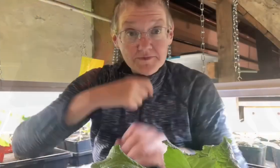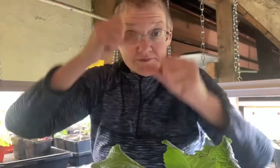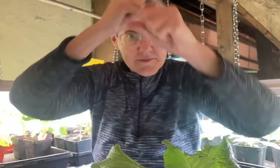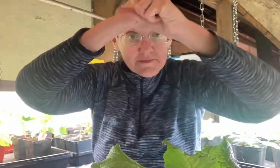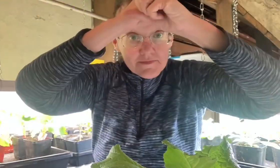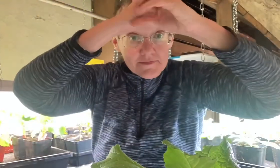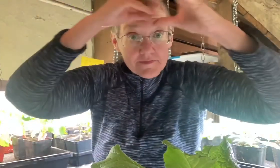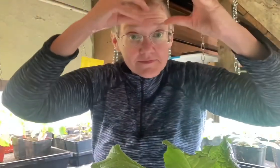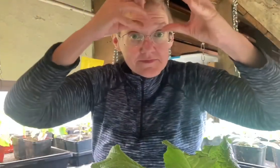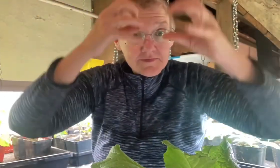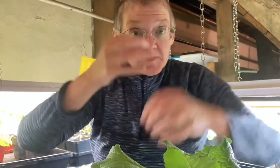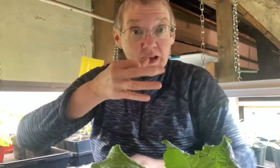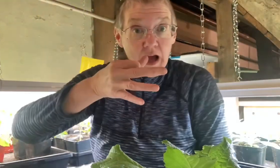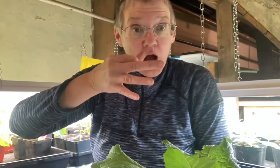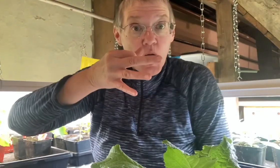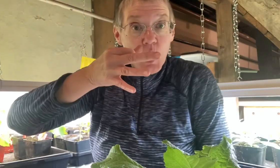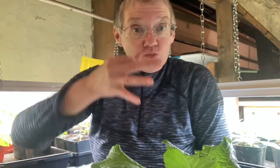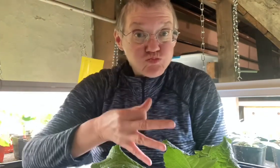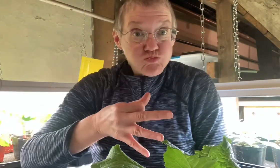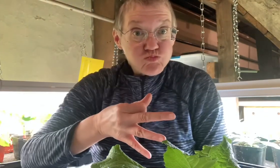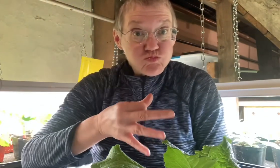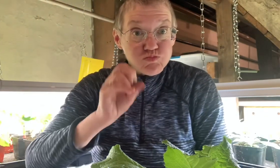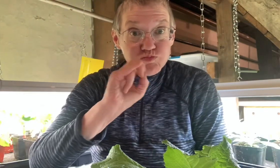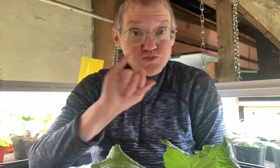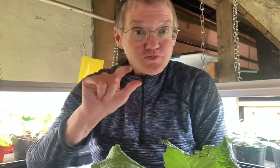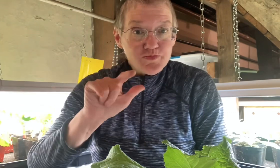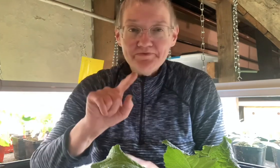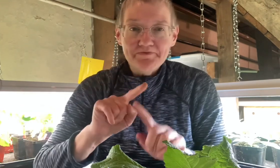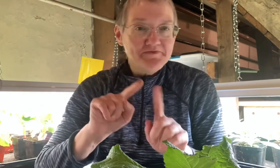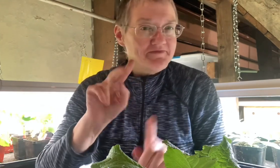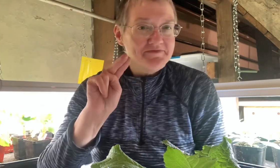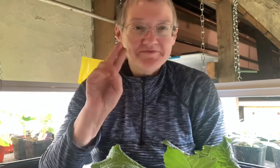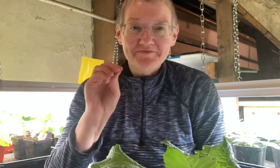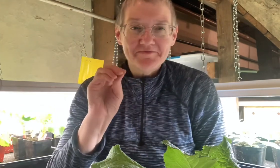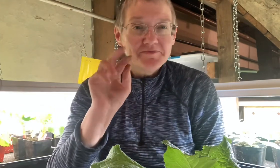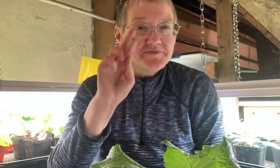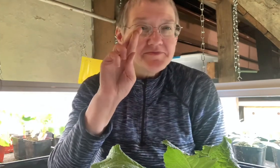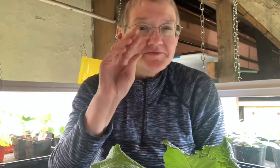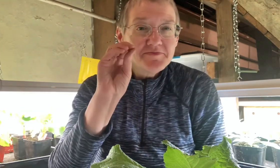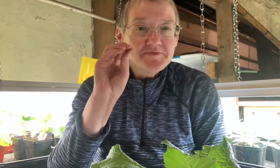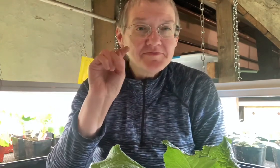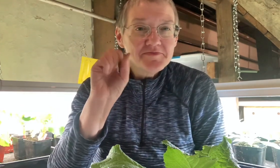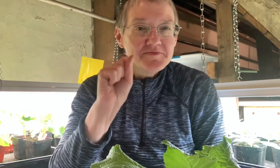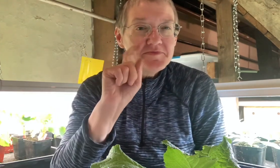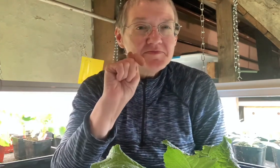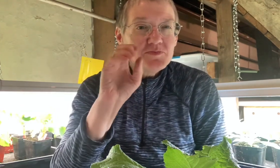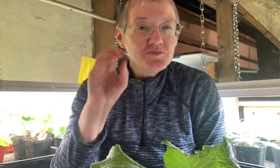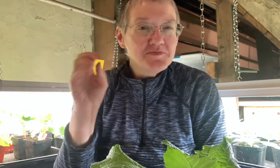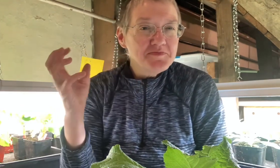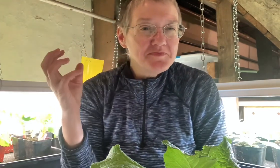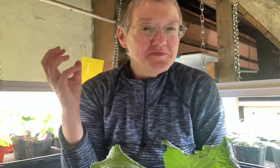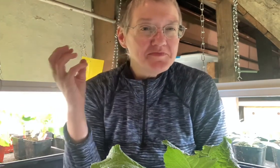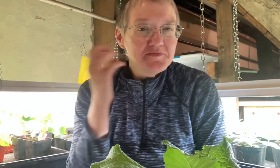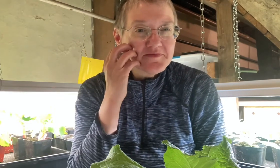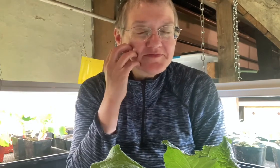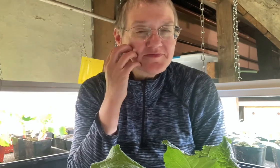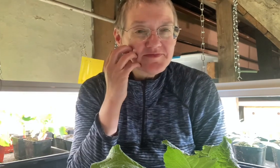Now, originally I envisioned pushing the stem down into the soil, but it didn't work. The roots are just too